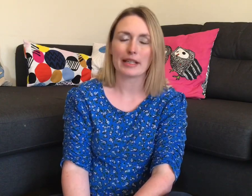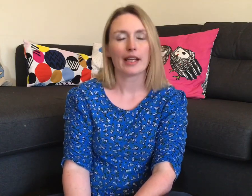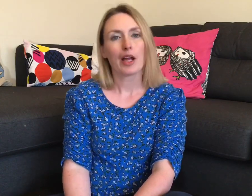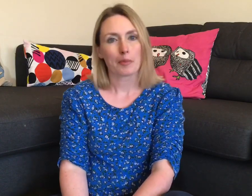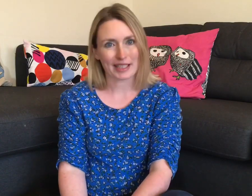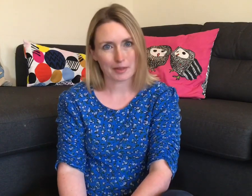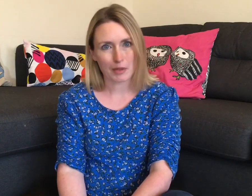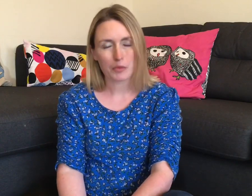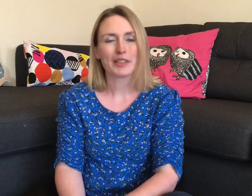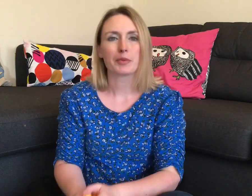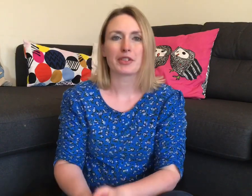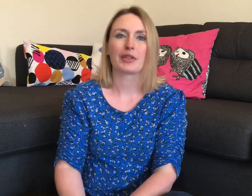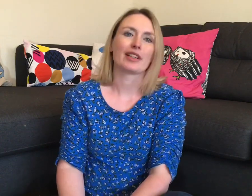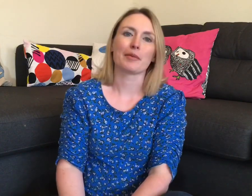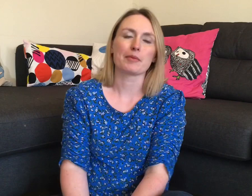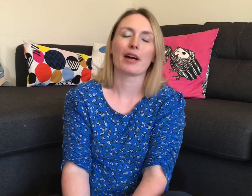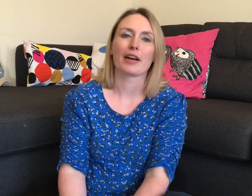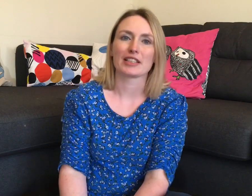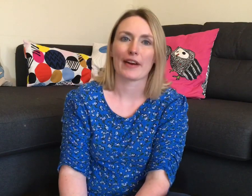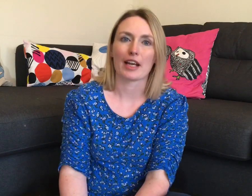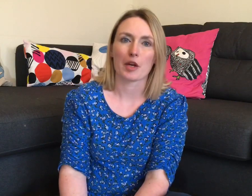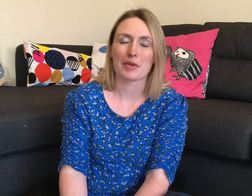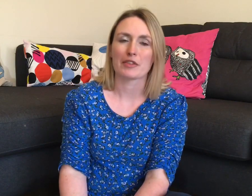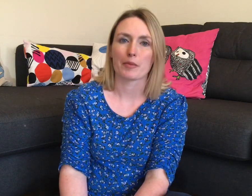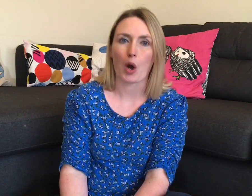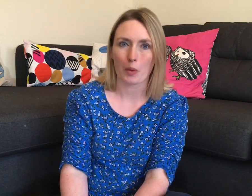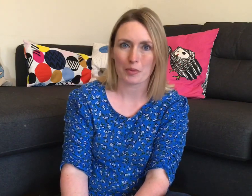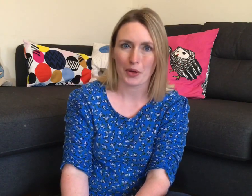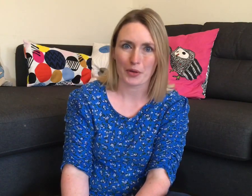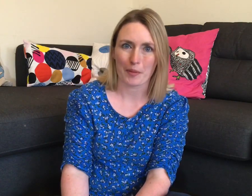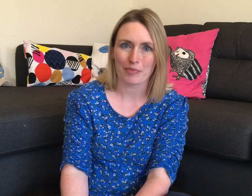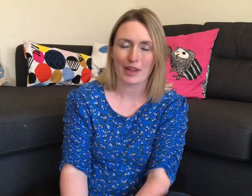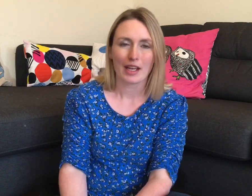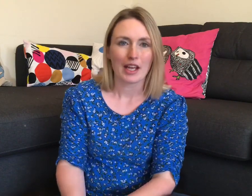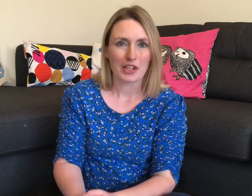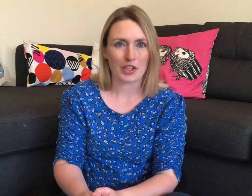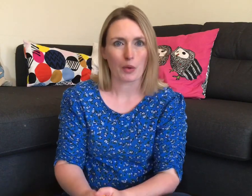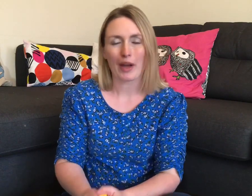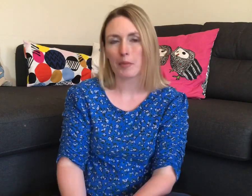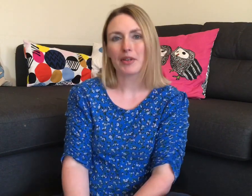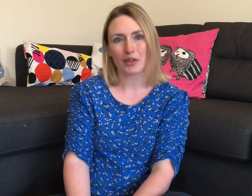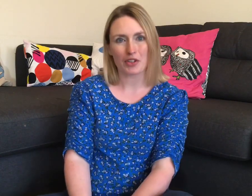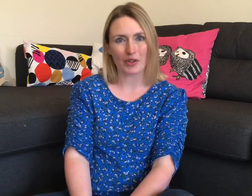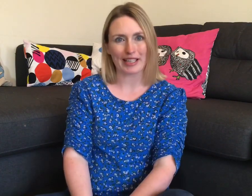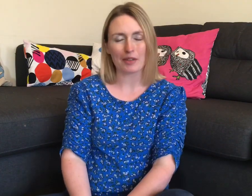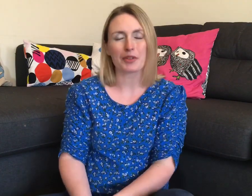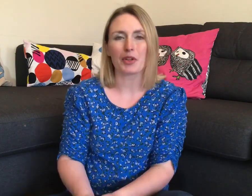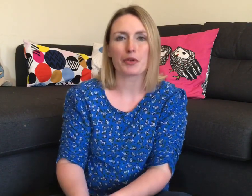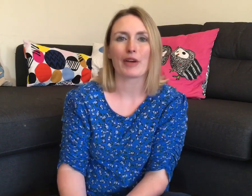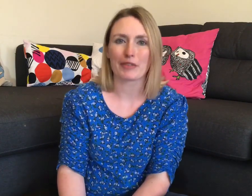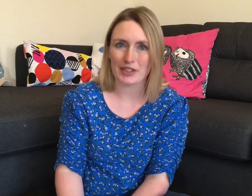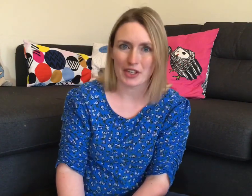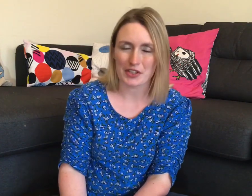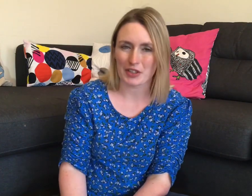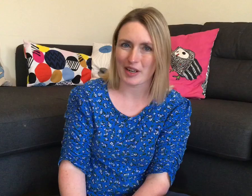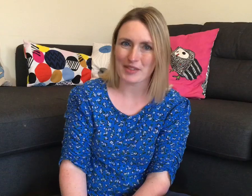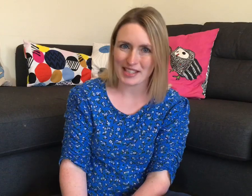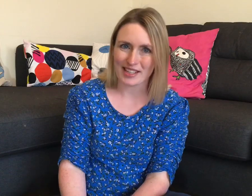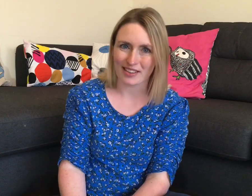but at the moment we're doing them as part of our Libraries from Home programme. So I hope you can all join in with all your favourite nursery rhymes and songs.